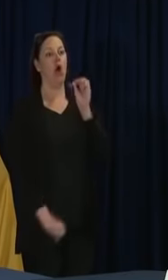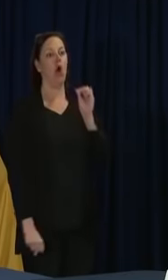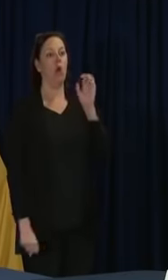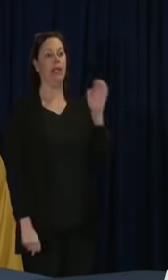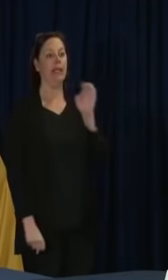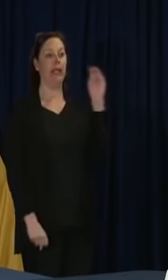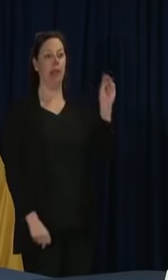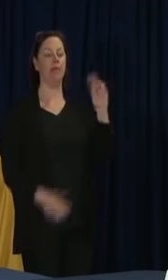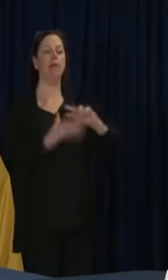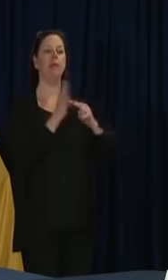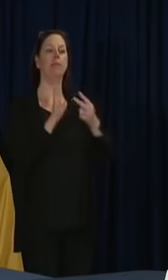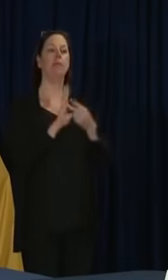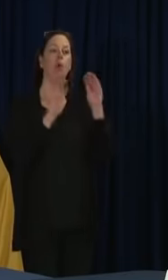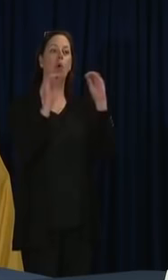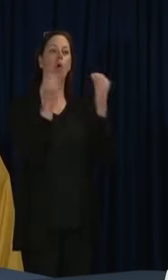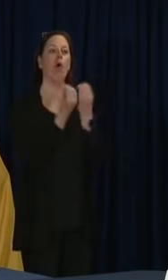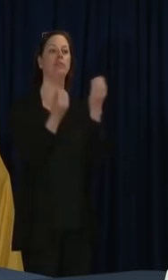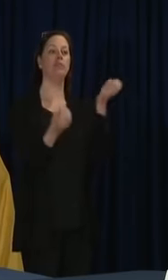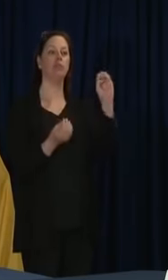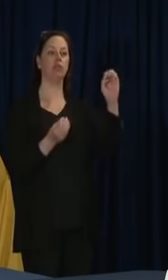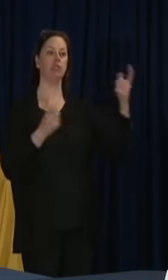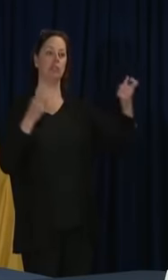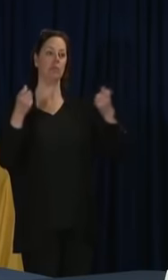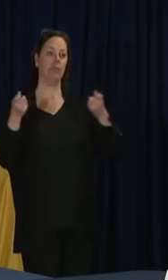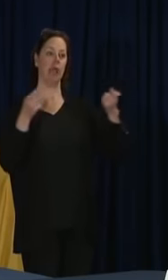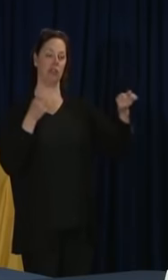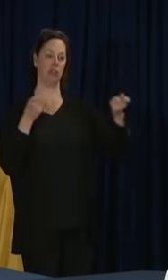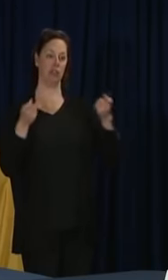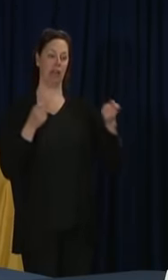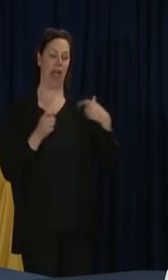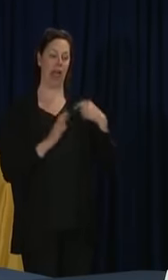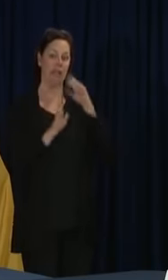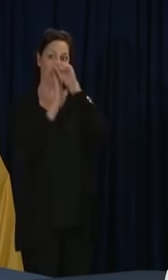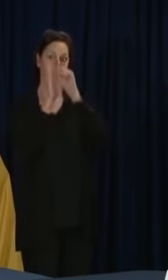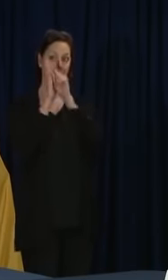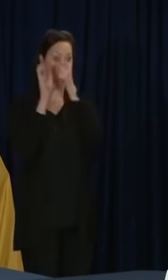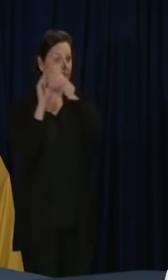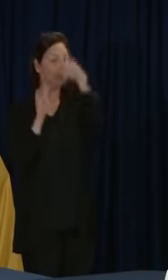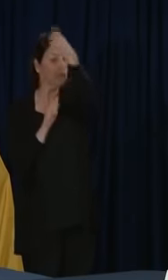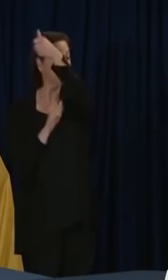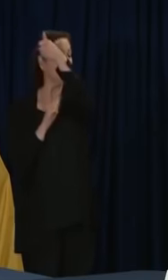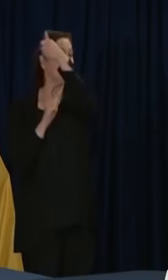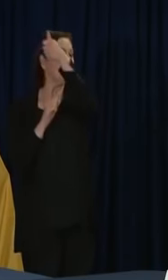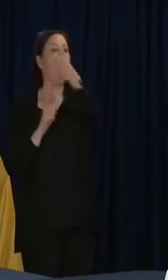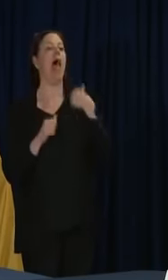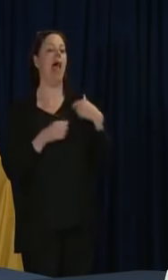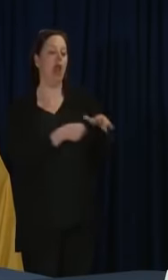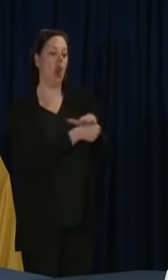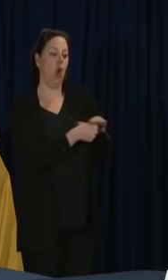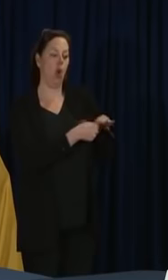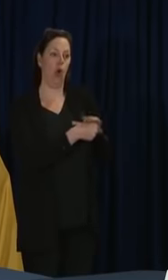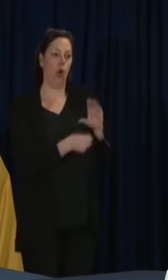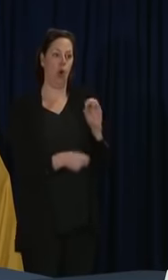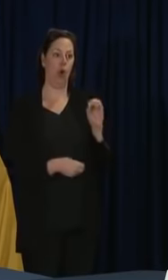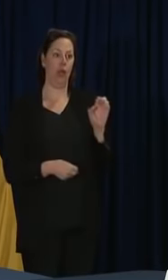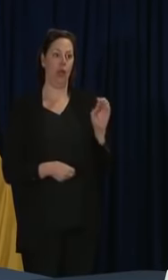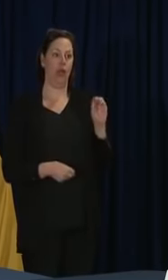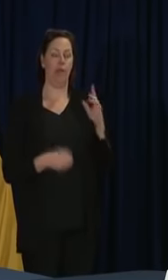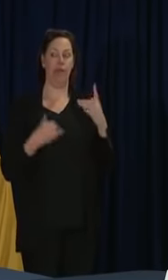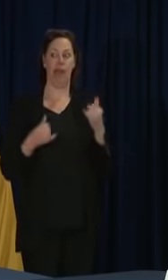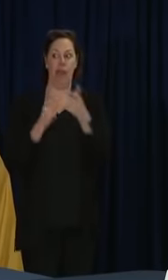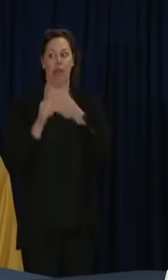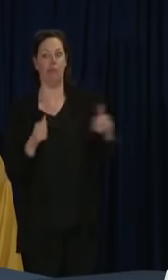level. And the person who sits on top of the Office of Emergency Management is the Superintendent of the State Police, Colonel